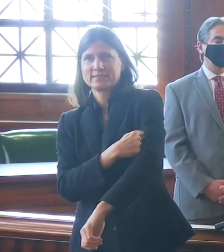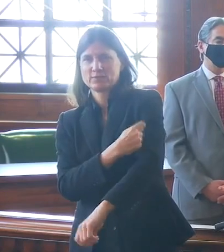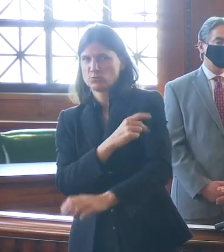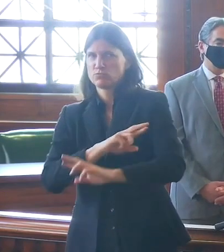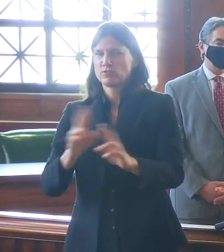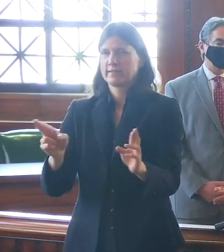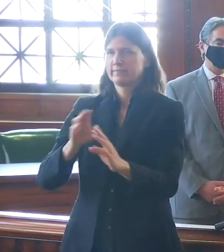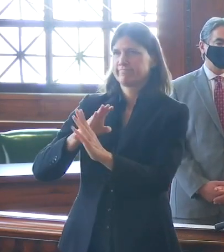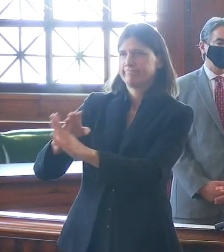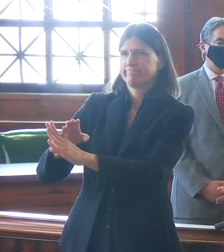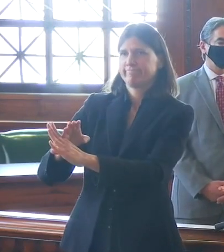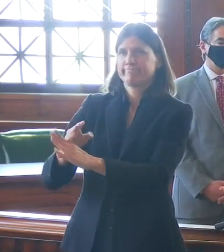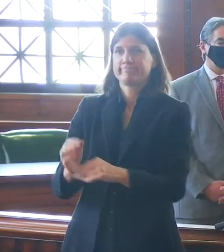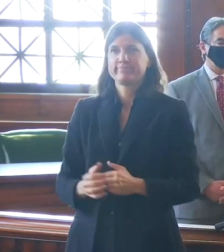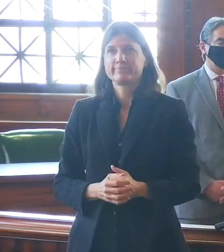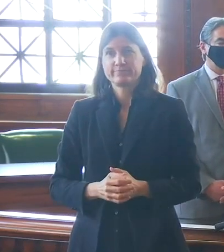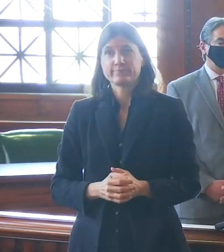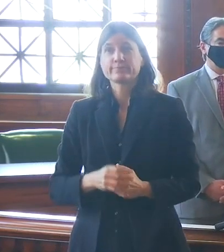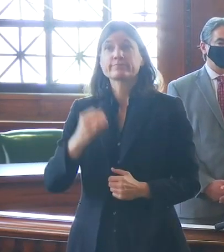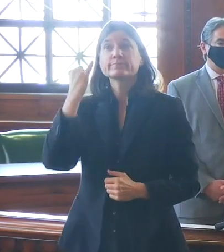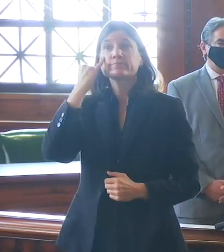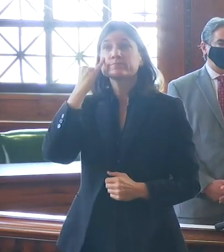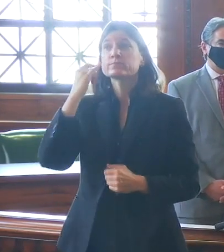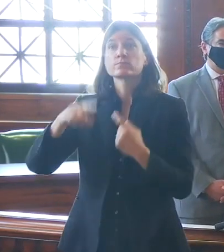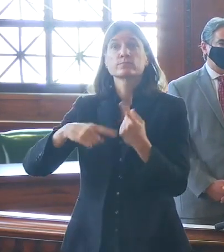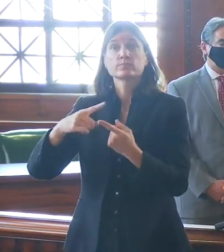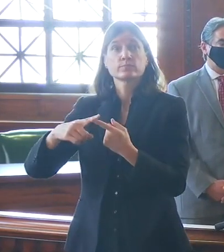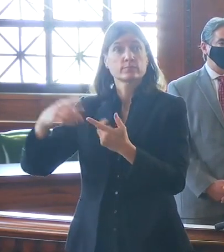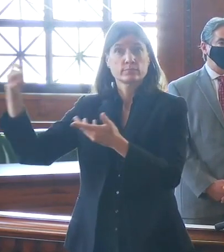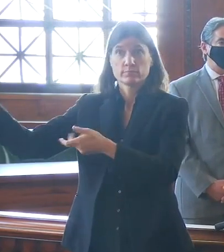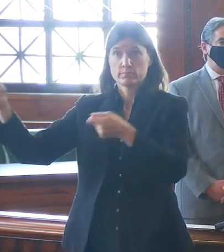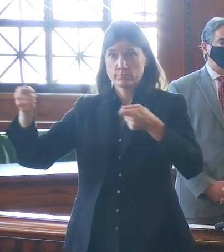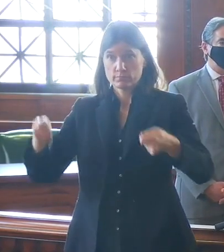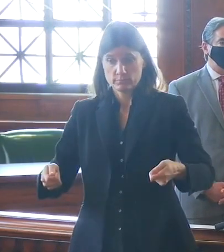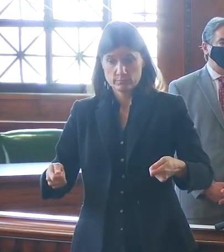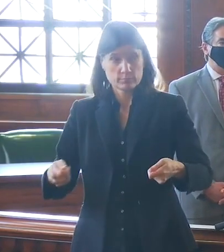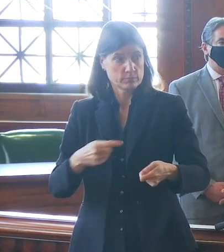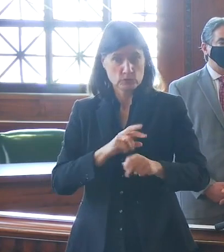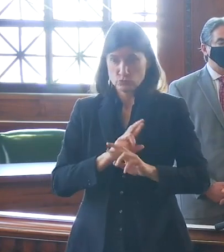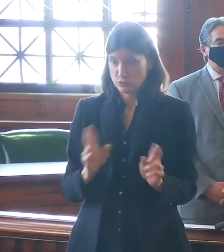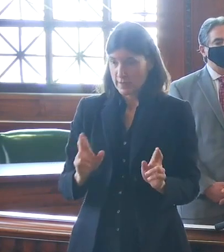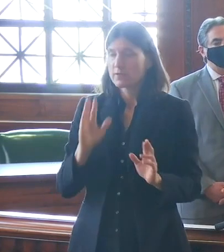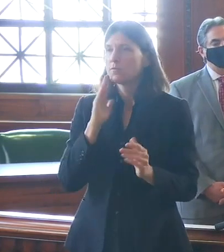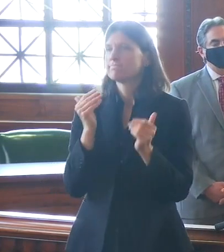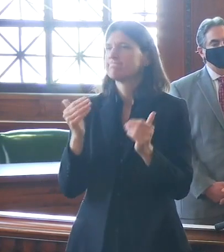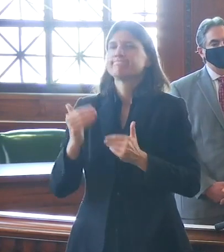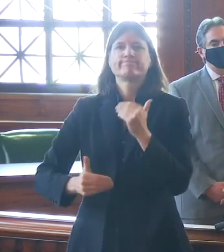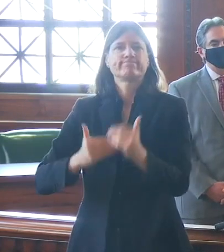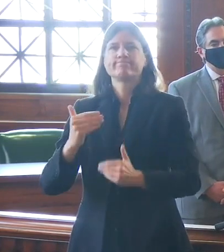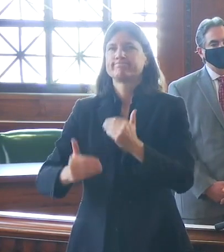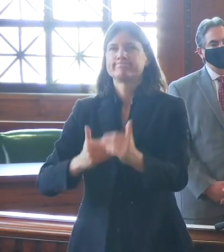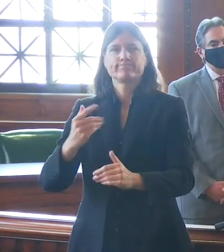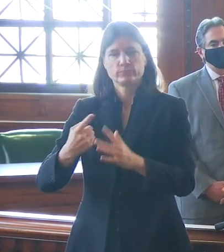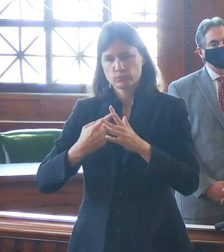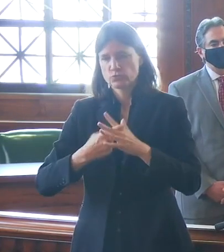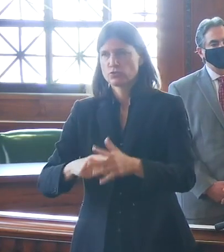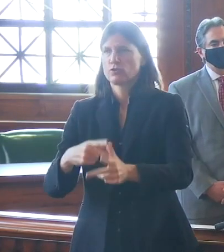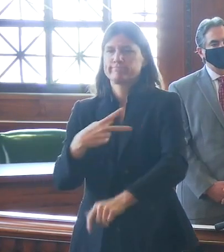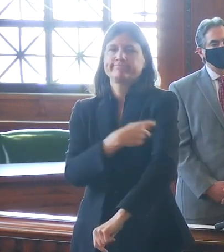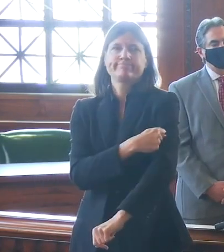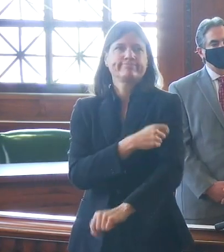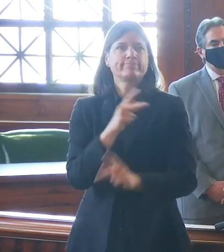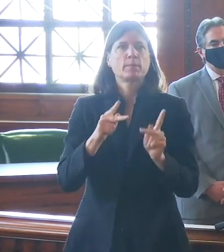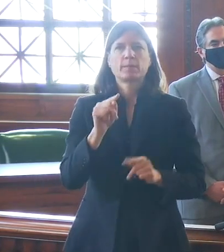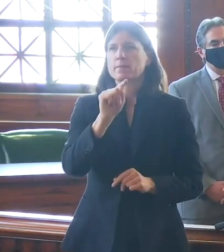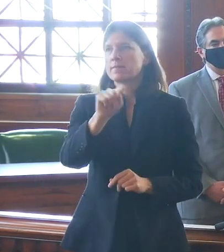receipt of the vaccine. And we will be engaged in a program to try to vaccinate as many of our colleagues in the first 7 to 8